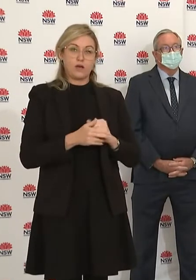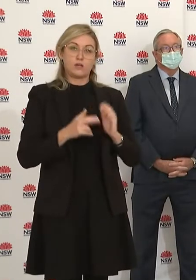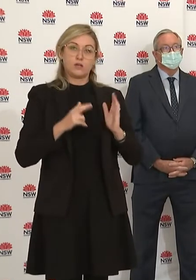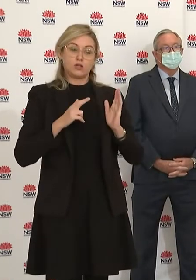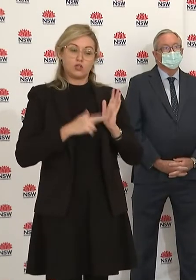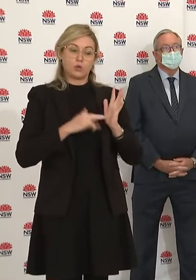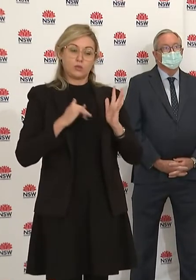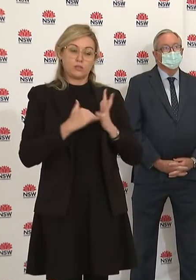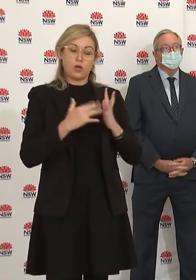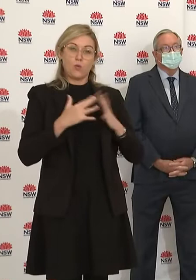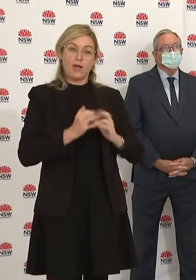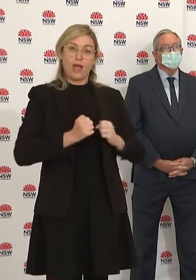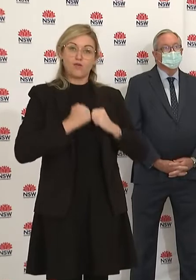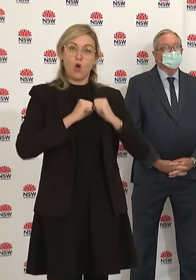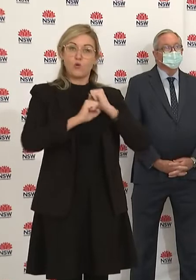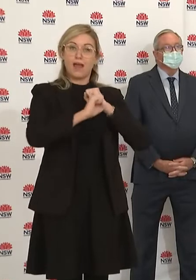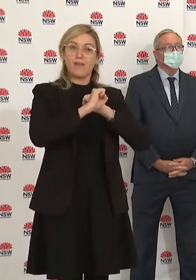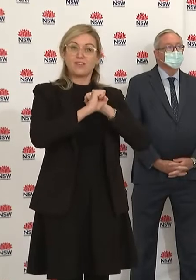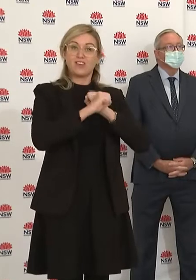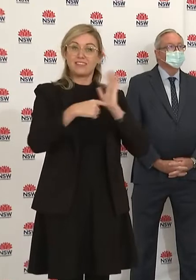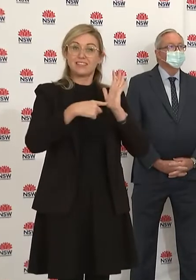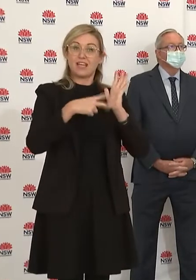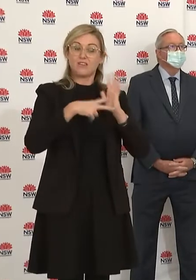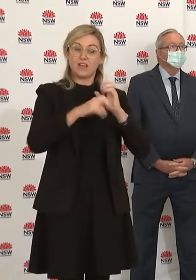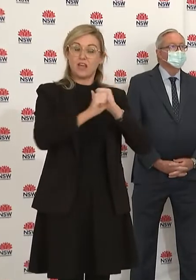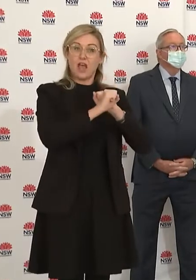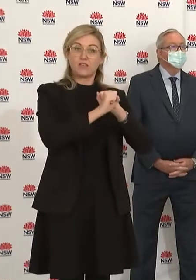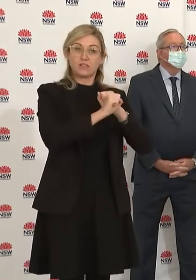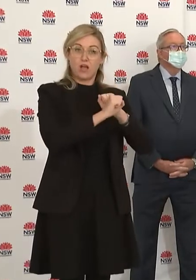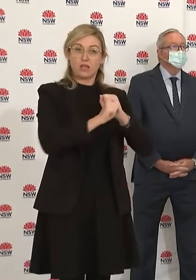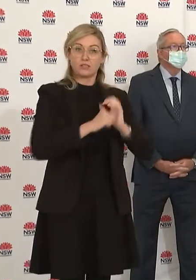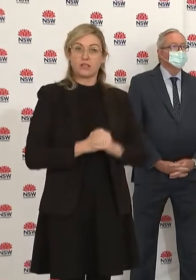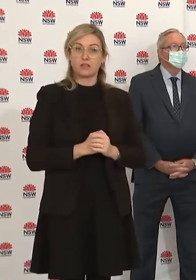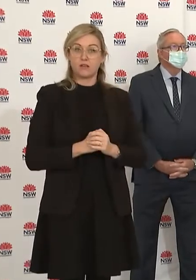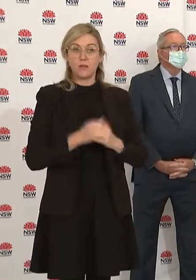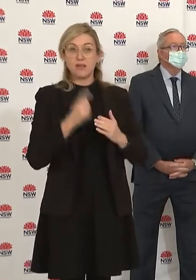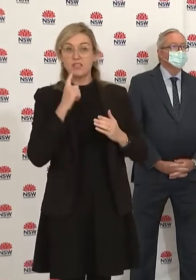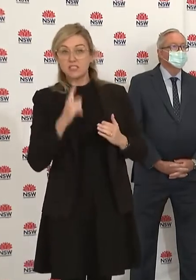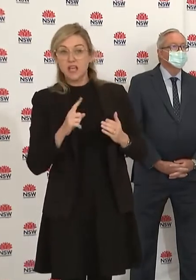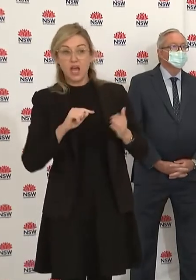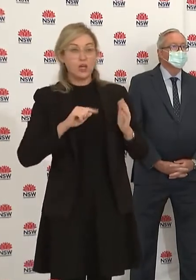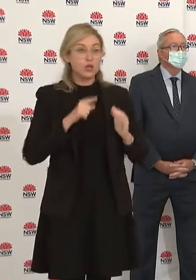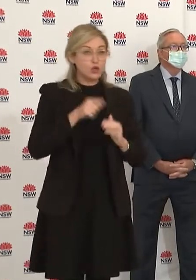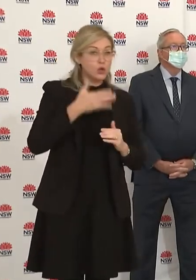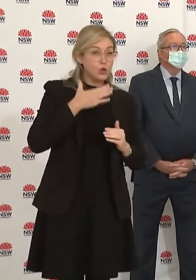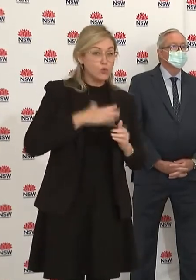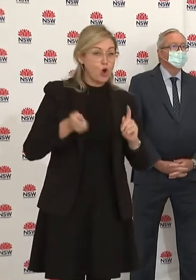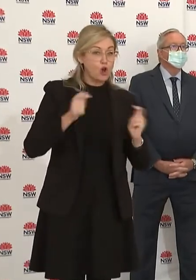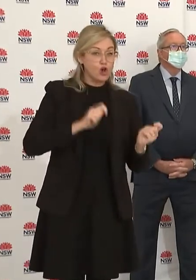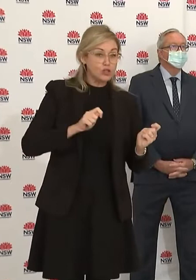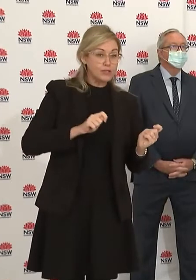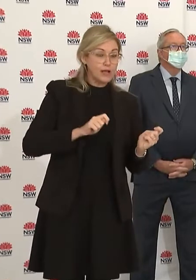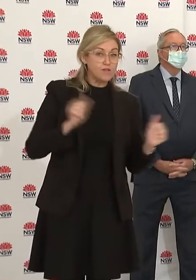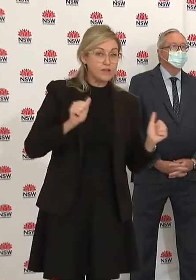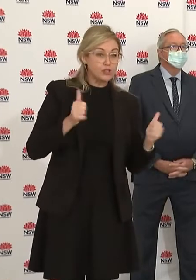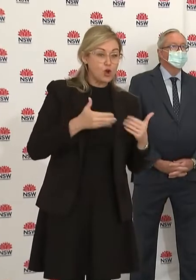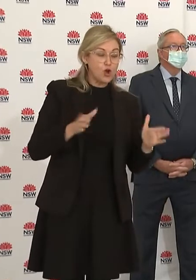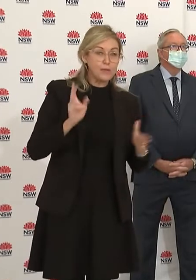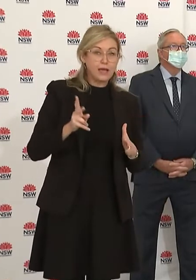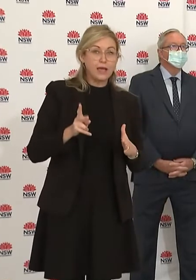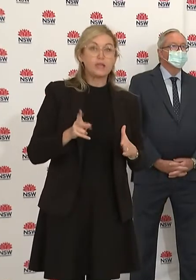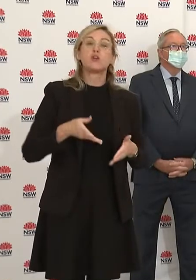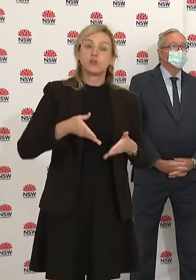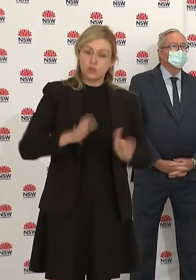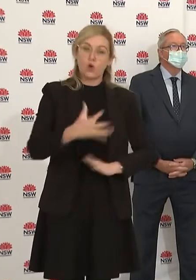advertising campaign that's very blunt, just do you want lockdown to end, get jabbed? Simple. We are, but it's important for us to make sure